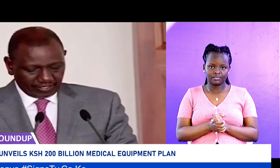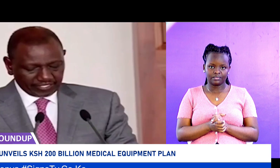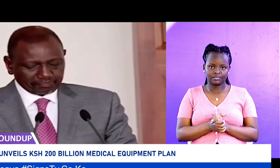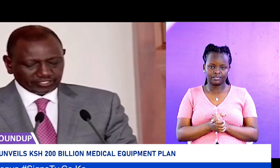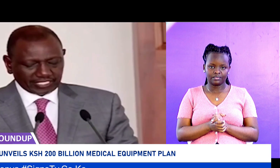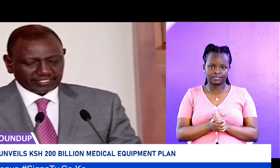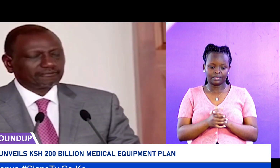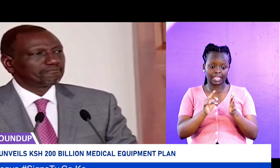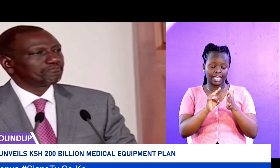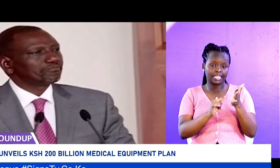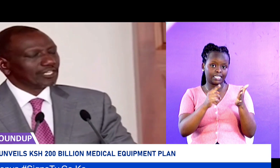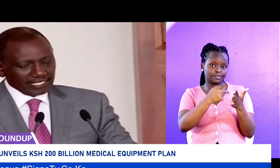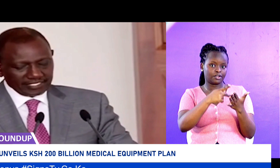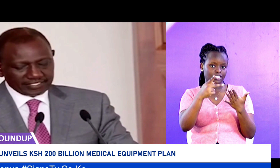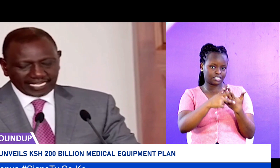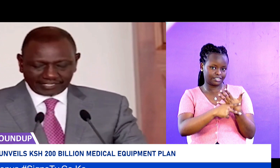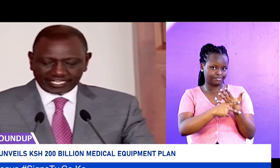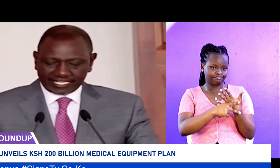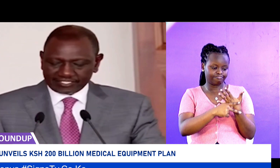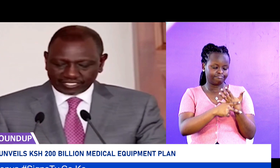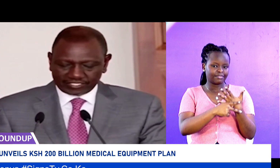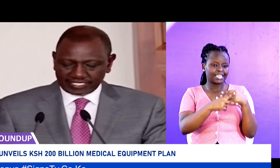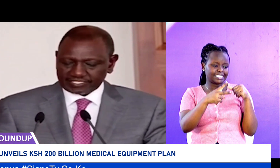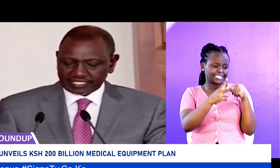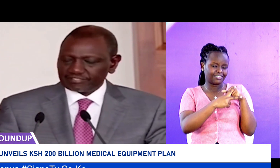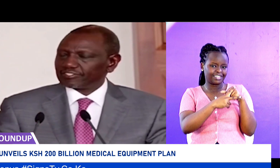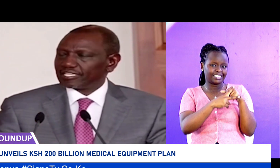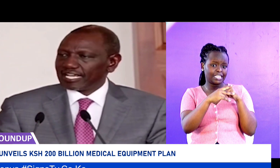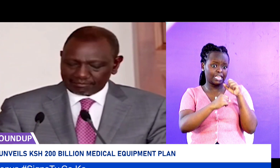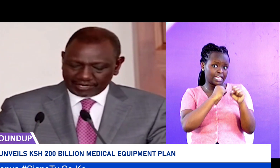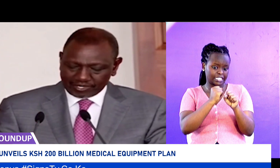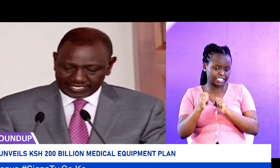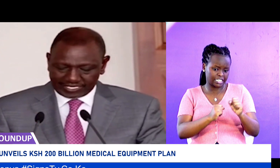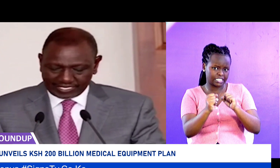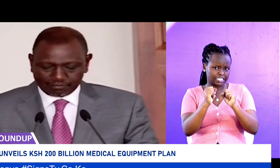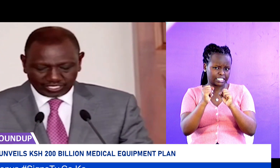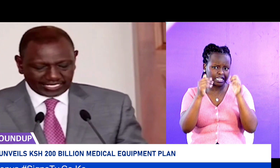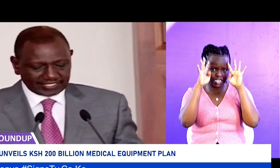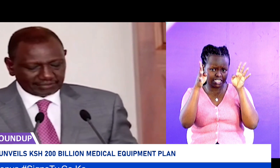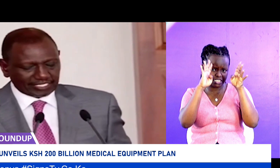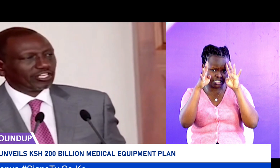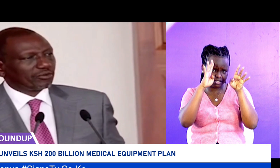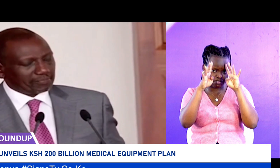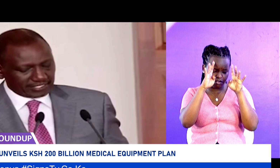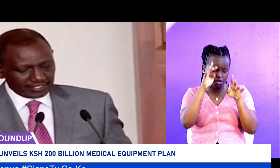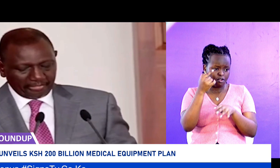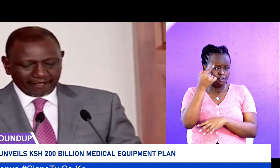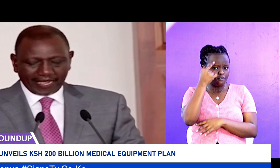This project is a 7-year strategic initiative aimed at upgrading and modernizing medical equipment at